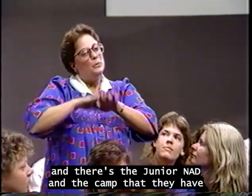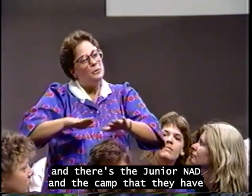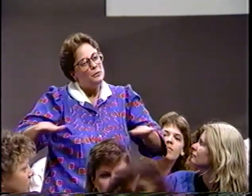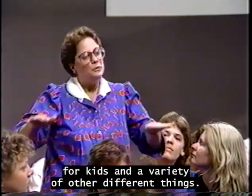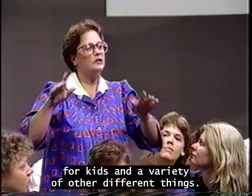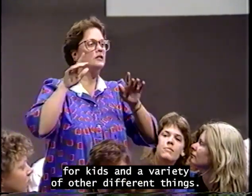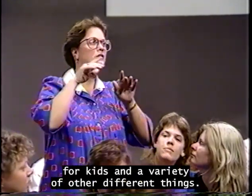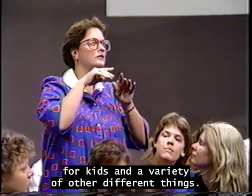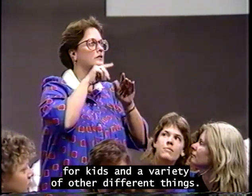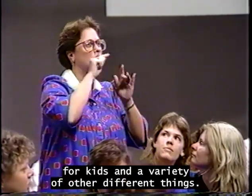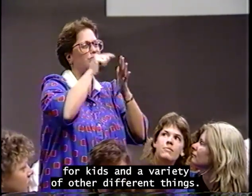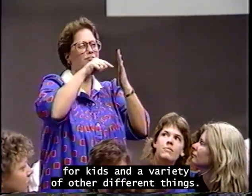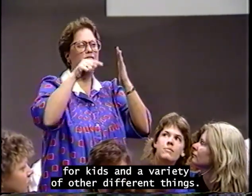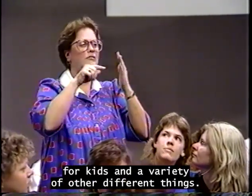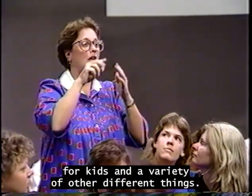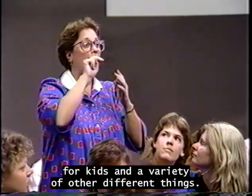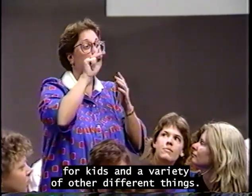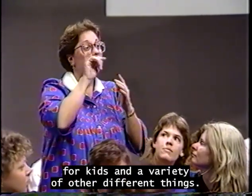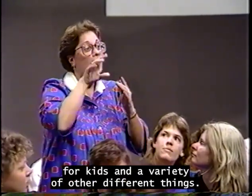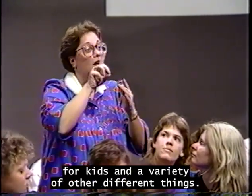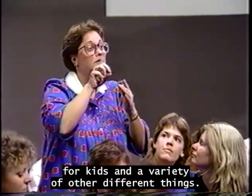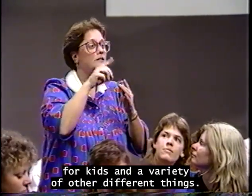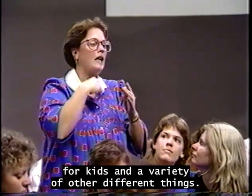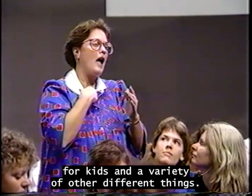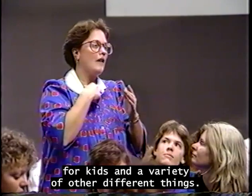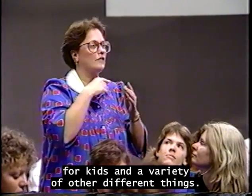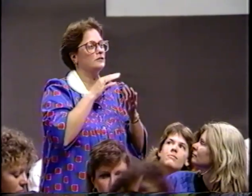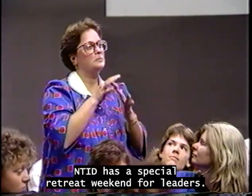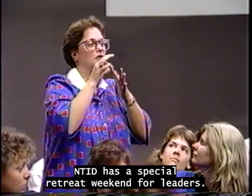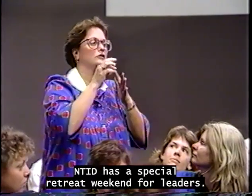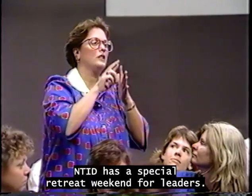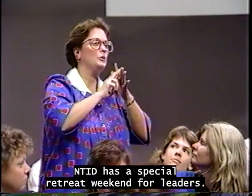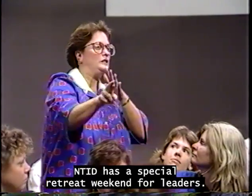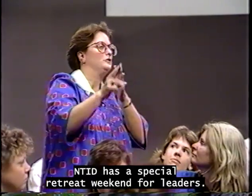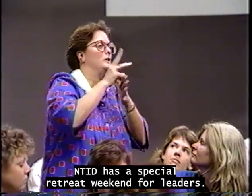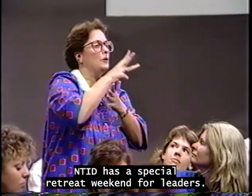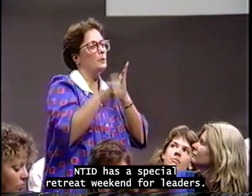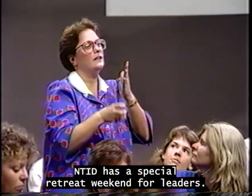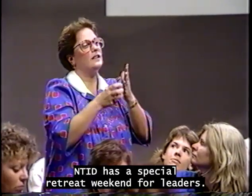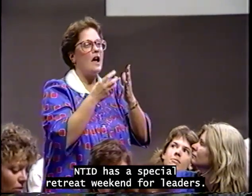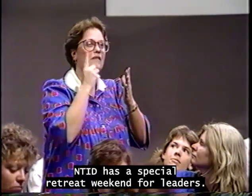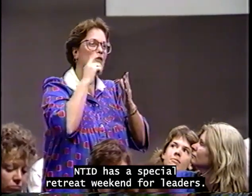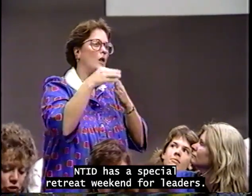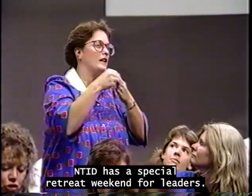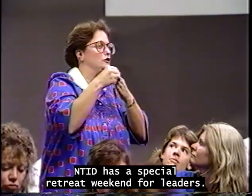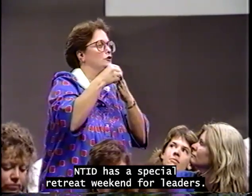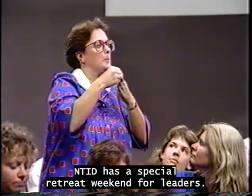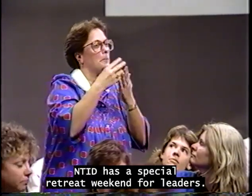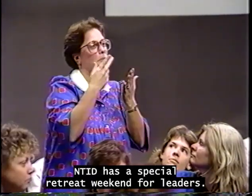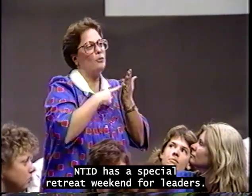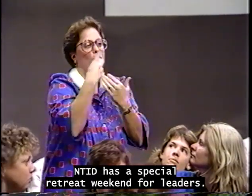that they have for kids, and a variety of other different things. NTID has a special retreat weekend for